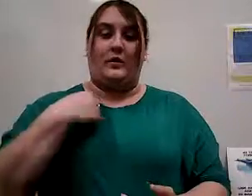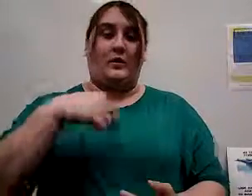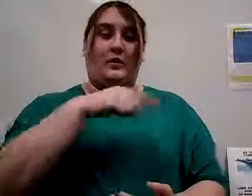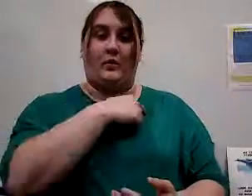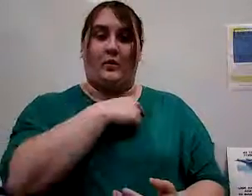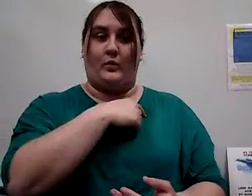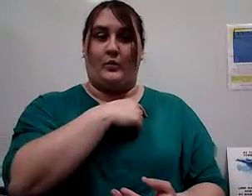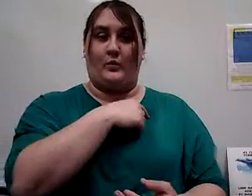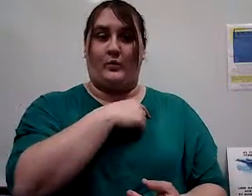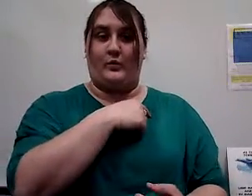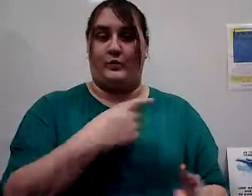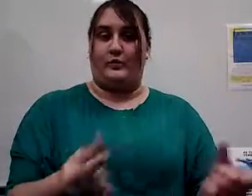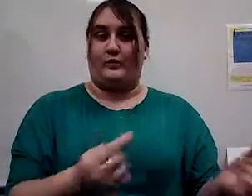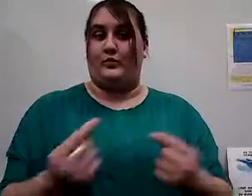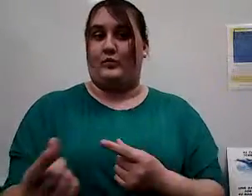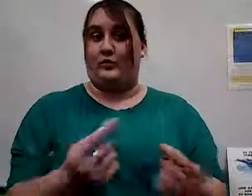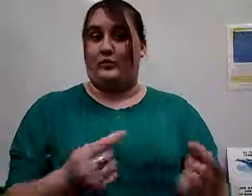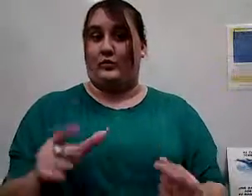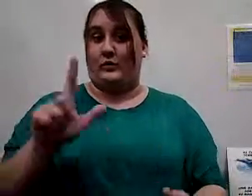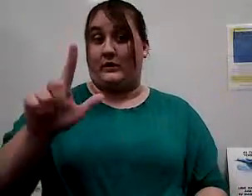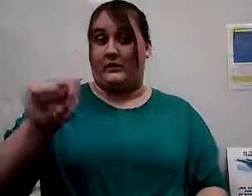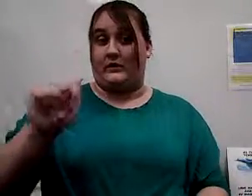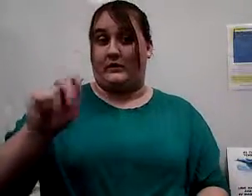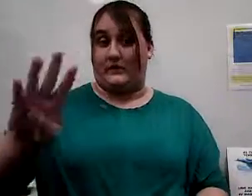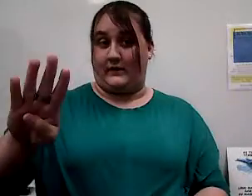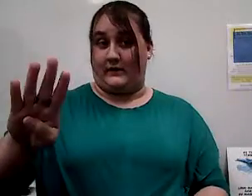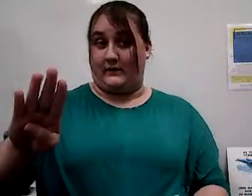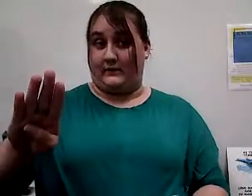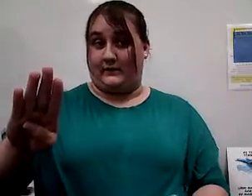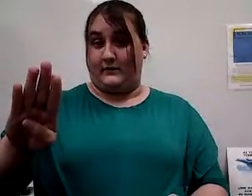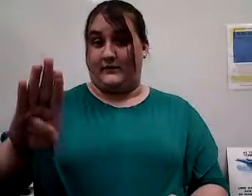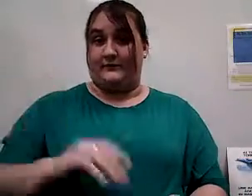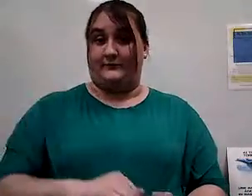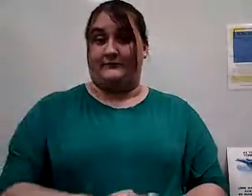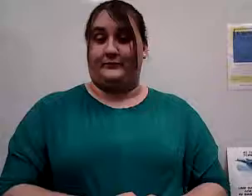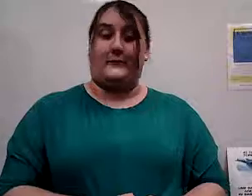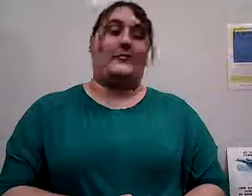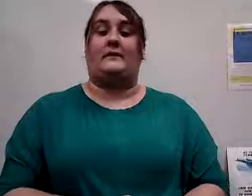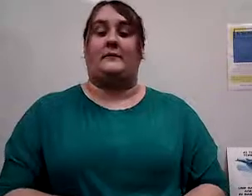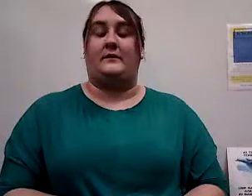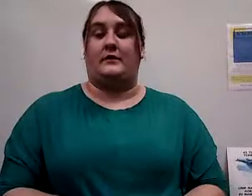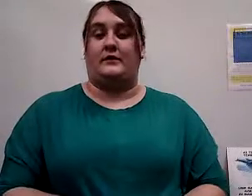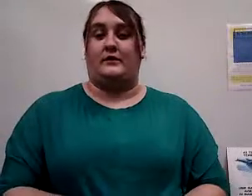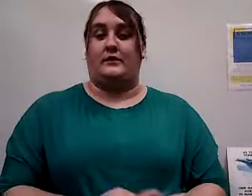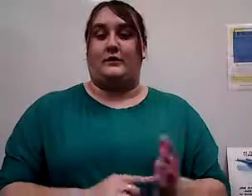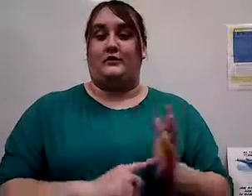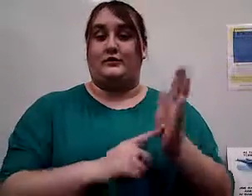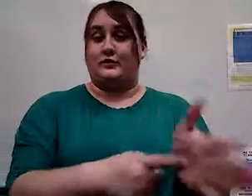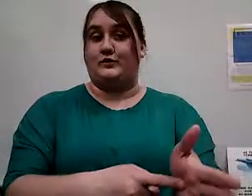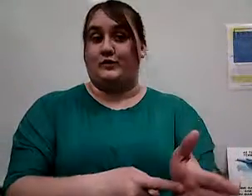here that's going to look at that in a little bit more detail and give you a better chance to understand that it's a cooling